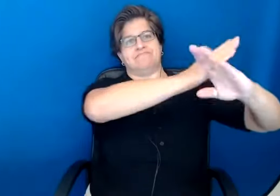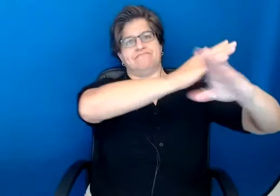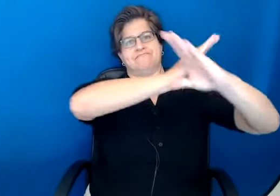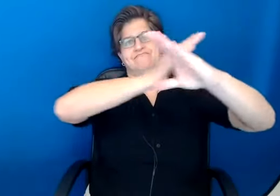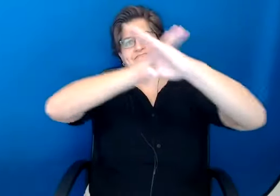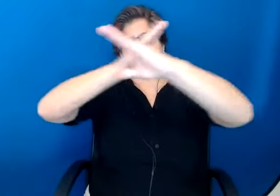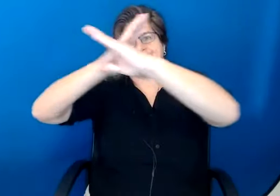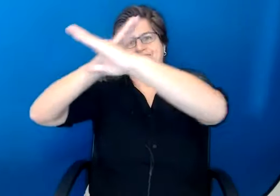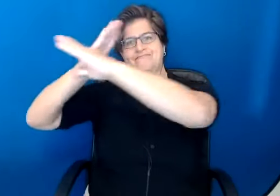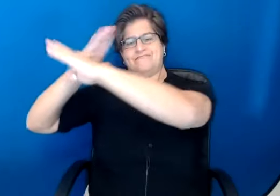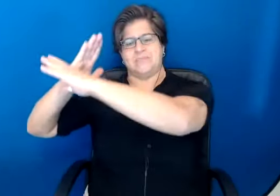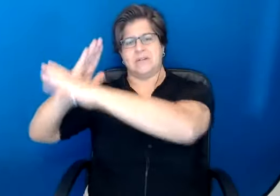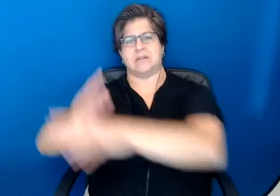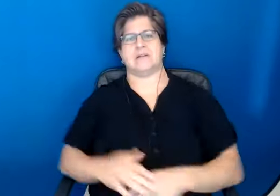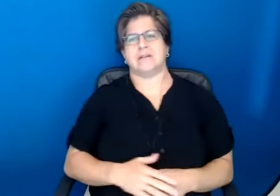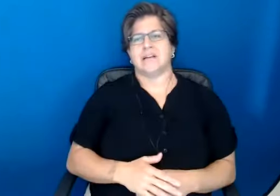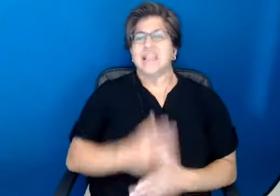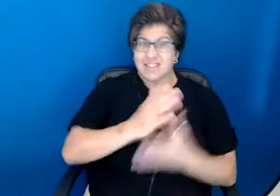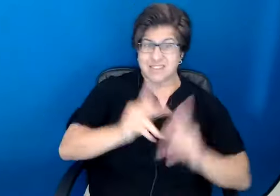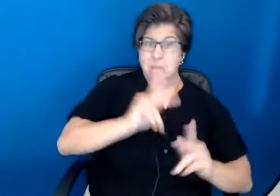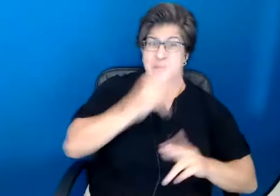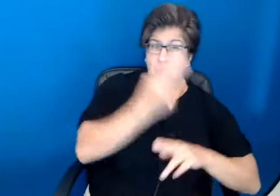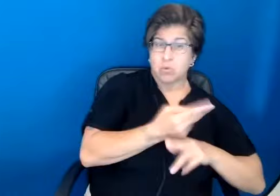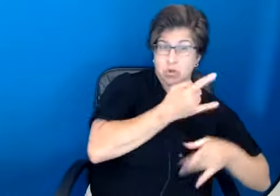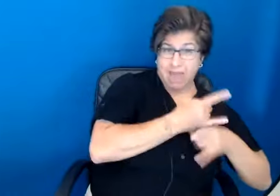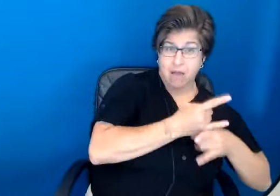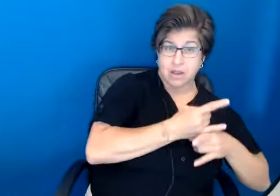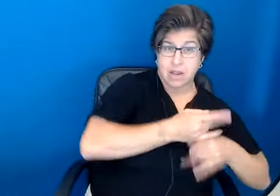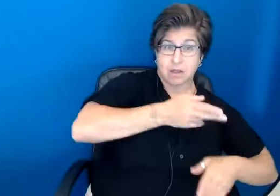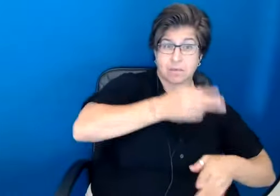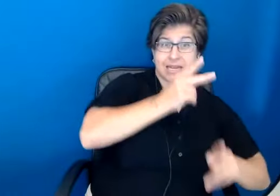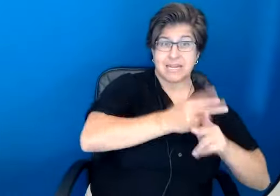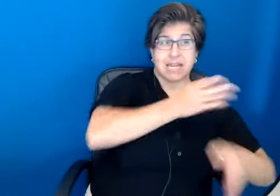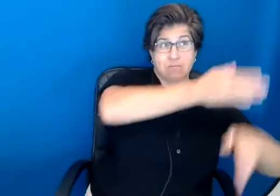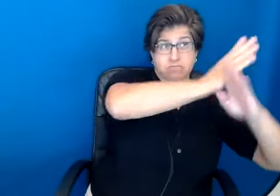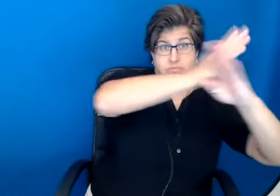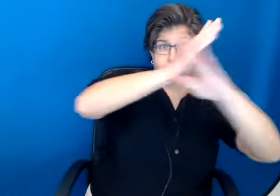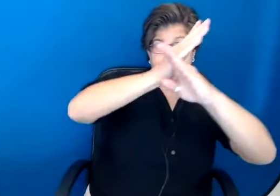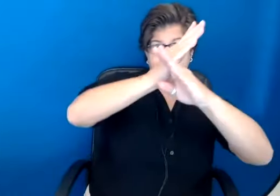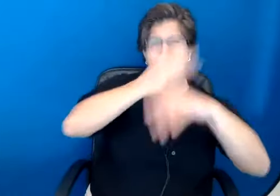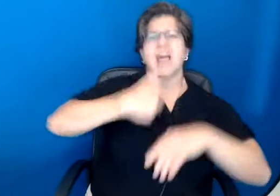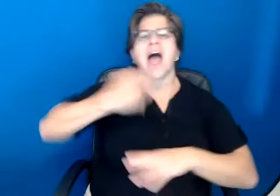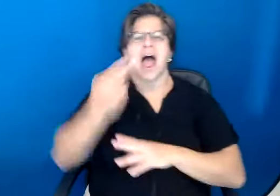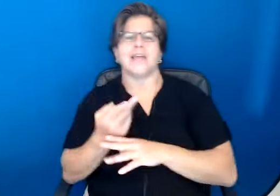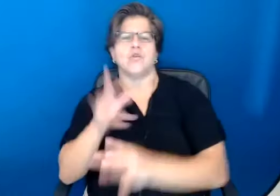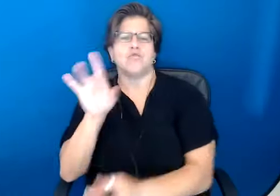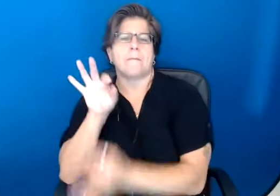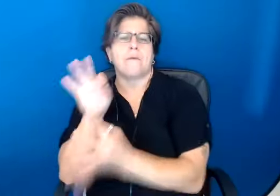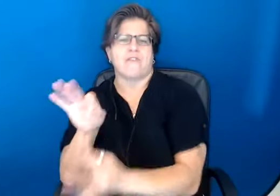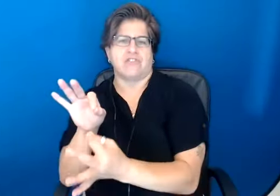have had to open my door. I've had to open the door into my wee world that I try to keep in perfection at times, and